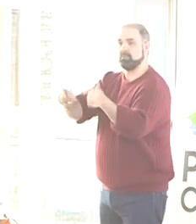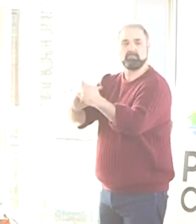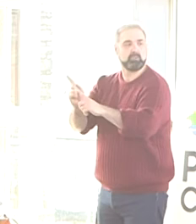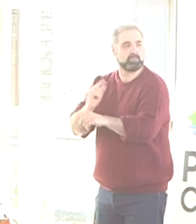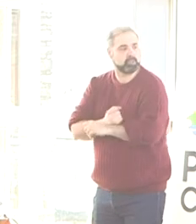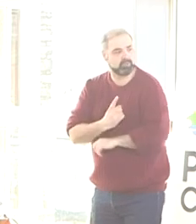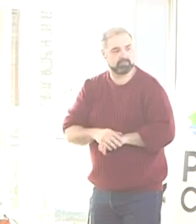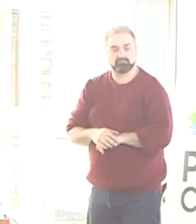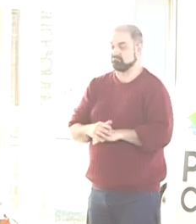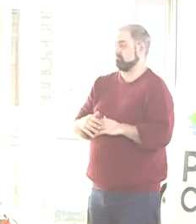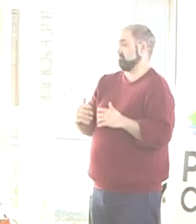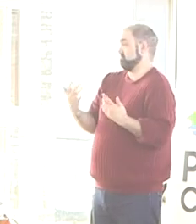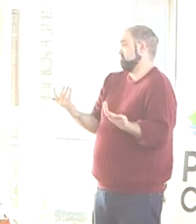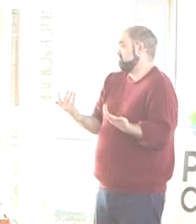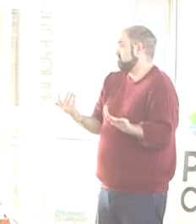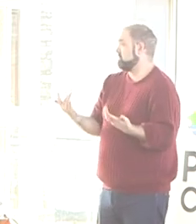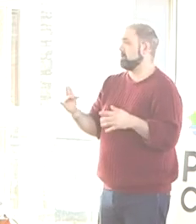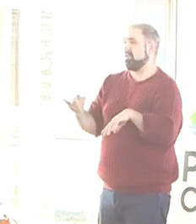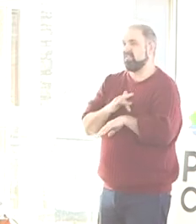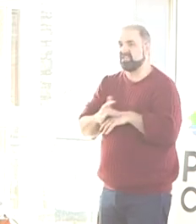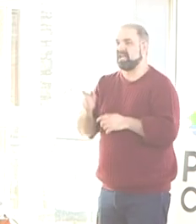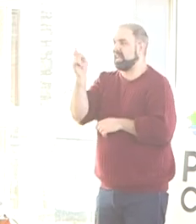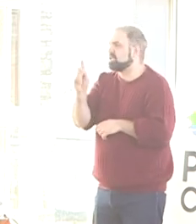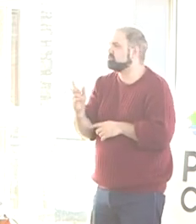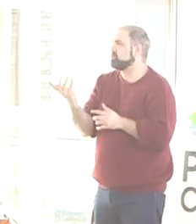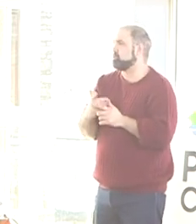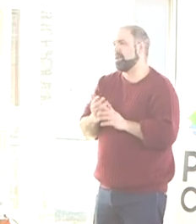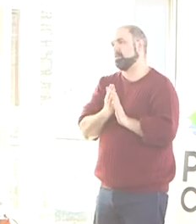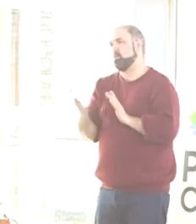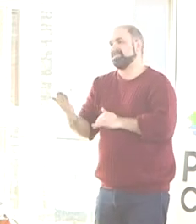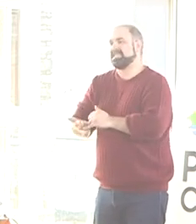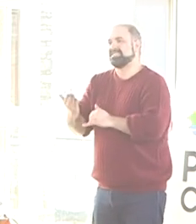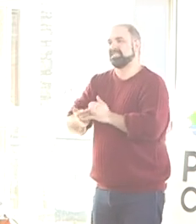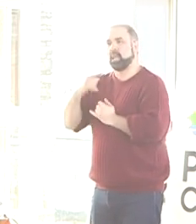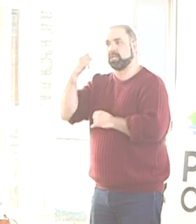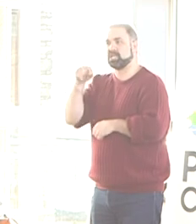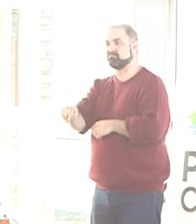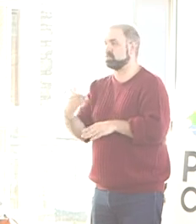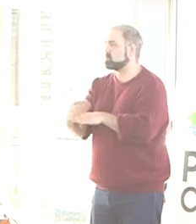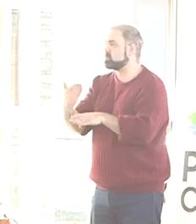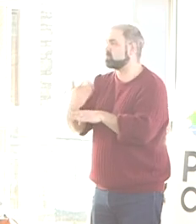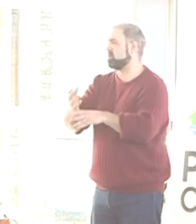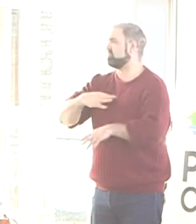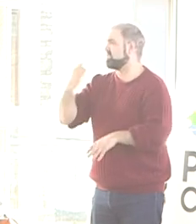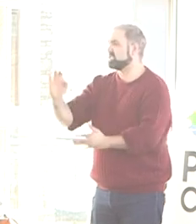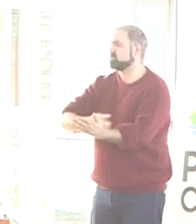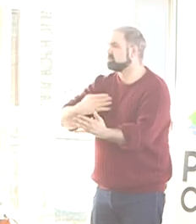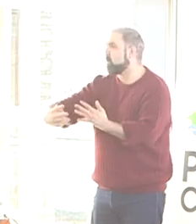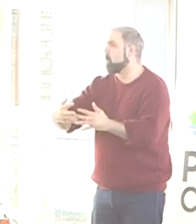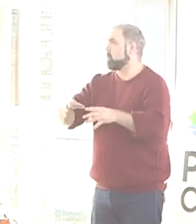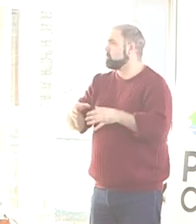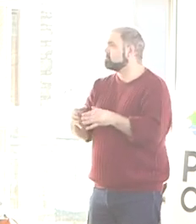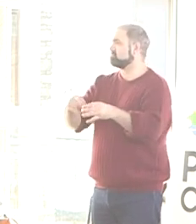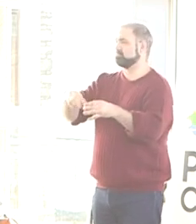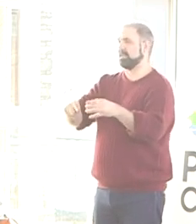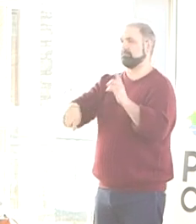I went on and had my career as a theatre electrician in the West End in London, and volunteering with Switchboard and